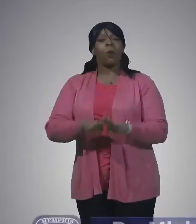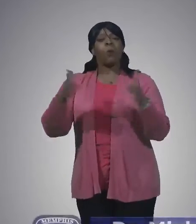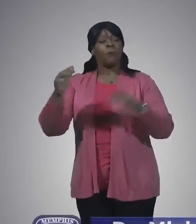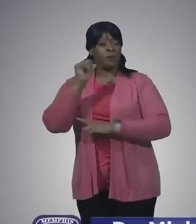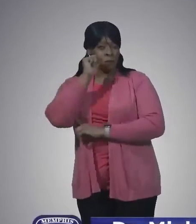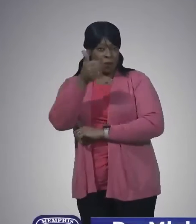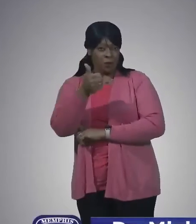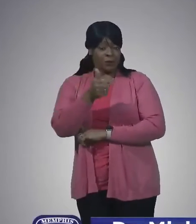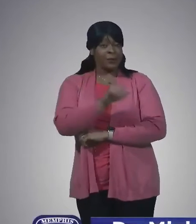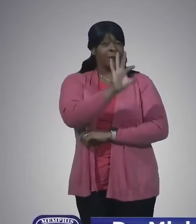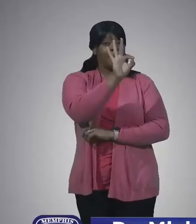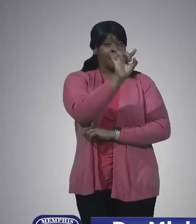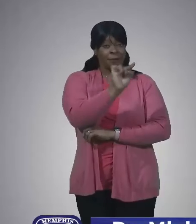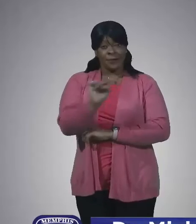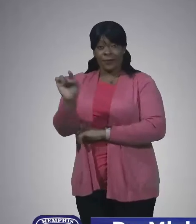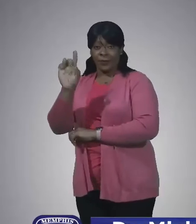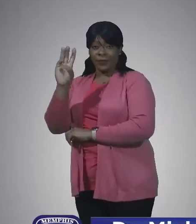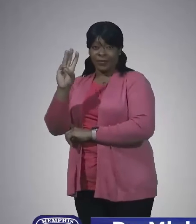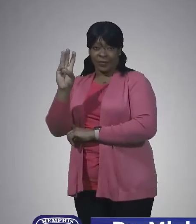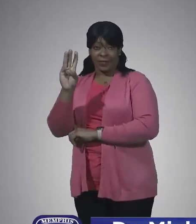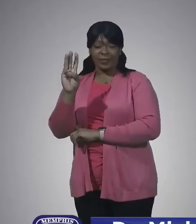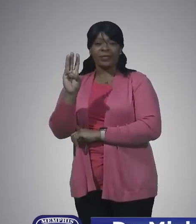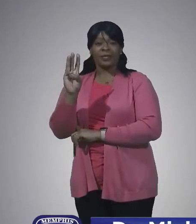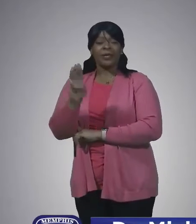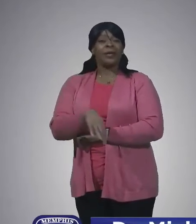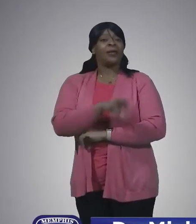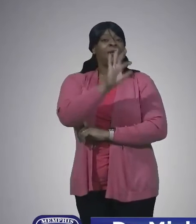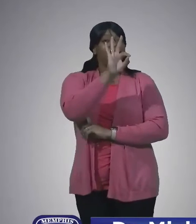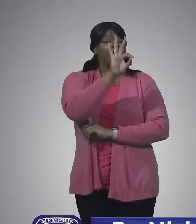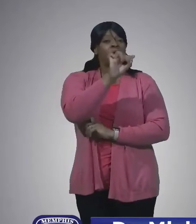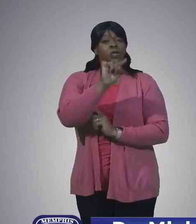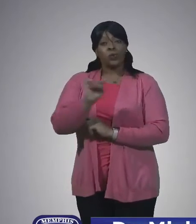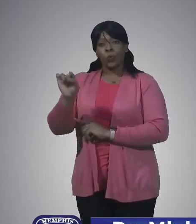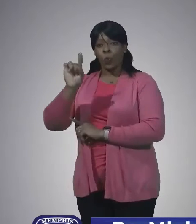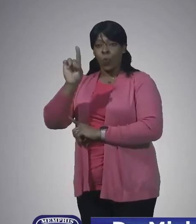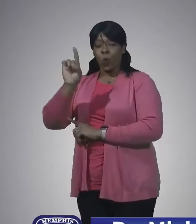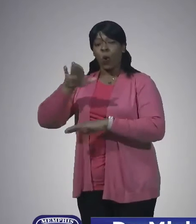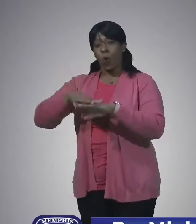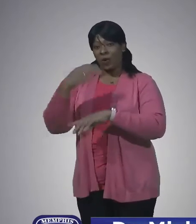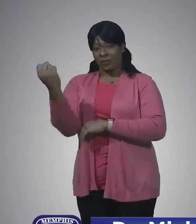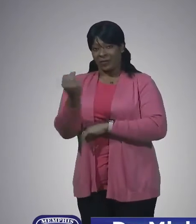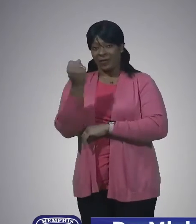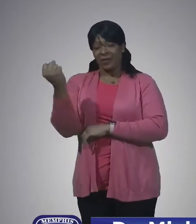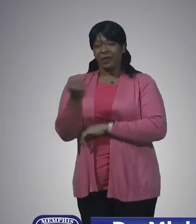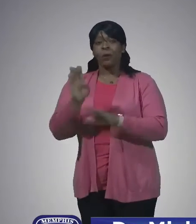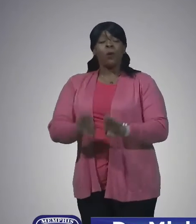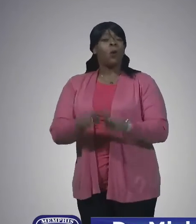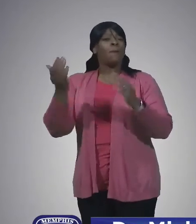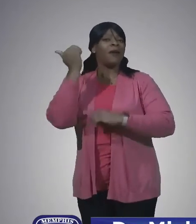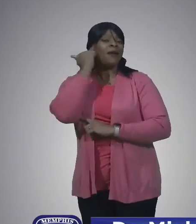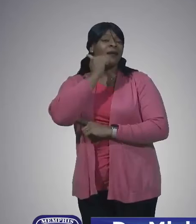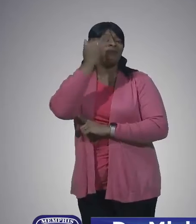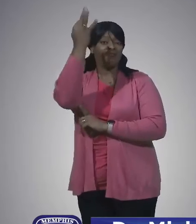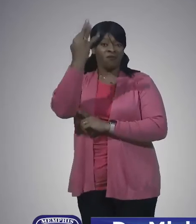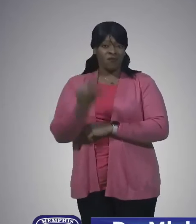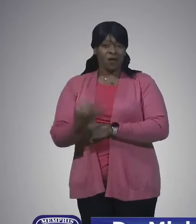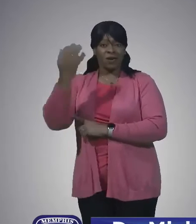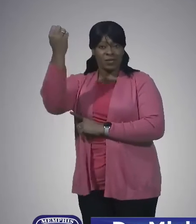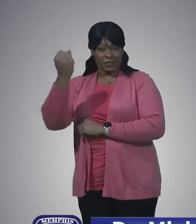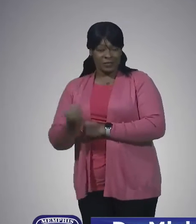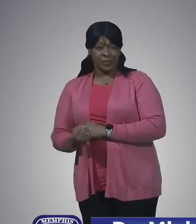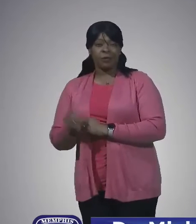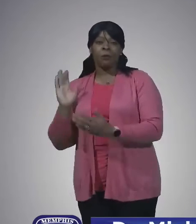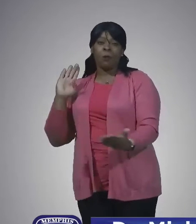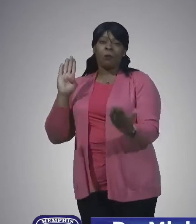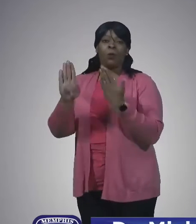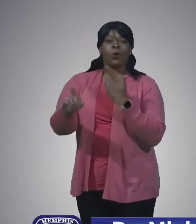tomorrow from 9 a.m. to 6 p.m. and 9 a.m. to 1 p.m. on Saturday, and will be open every Friday and Saturday through